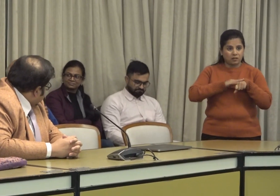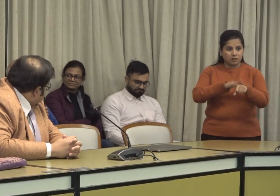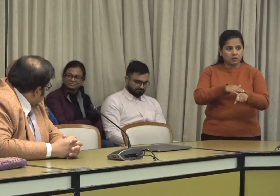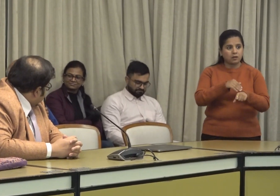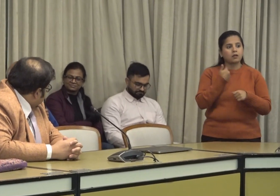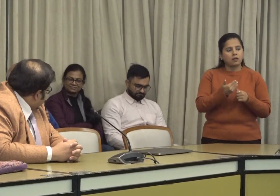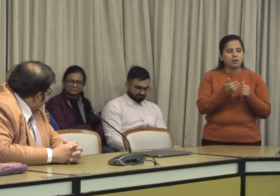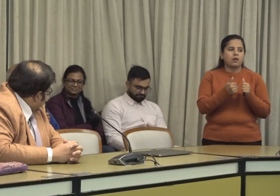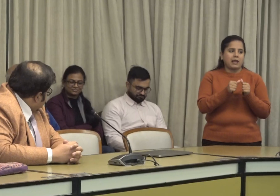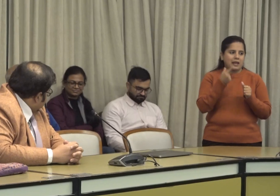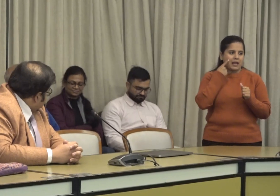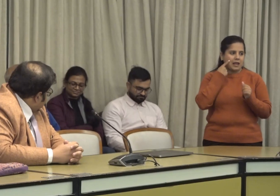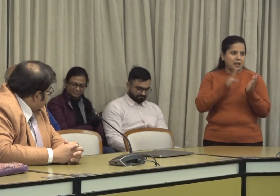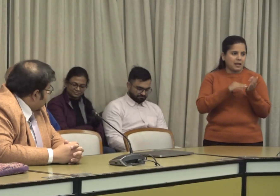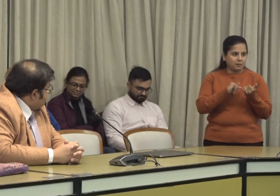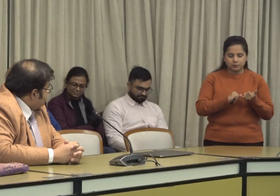India Institute.